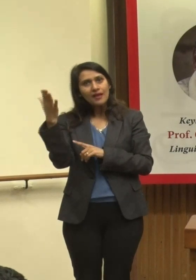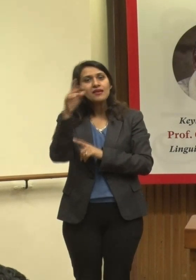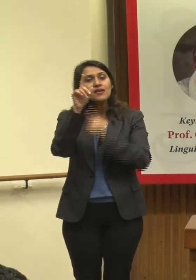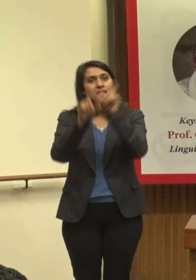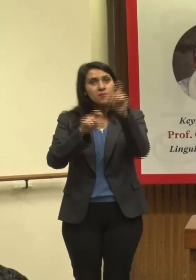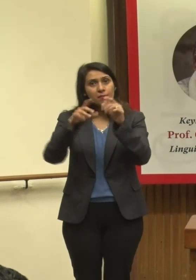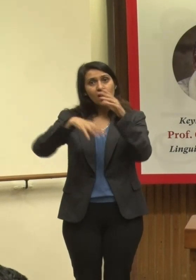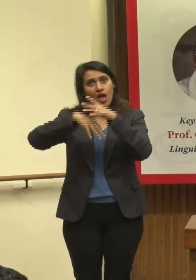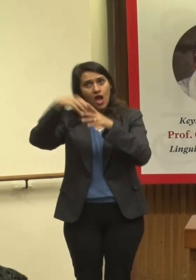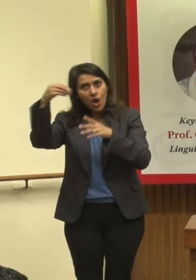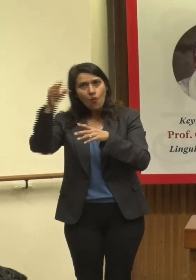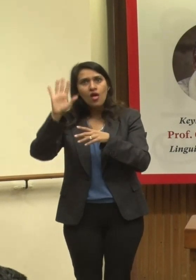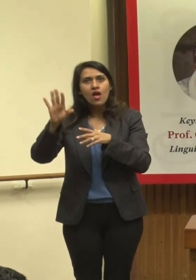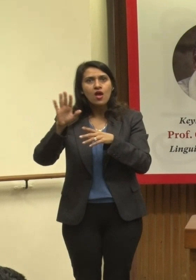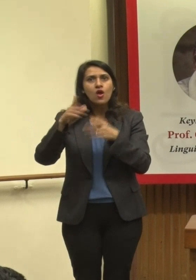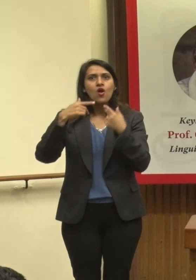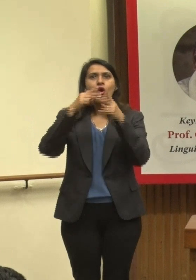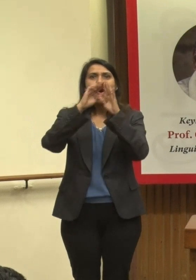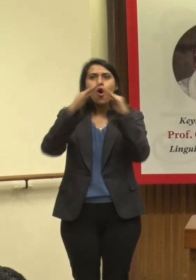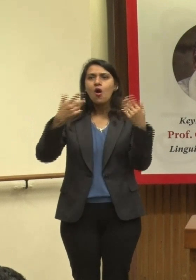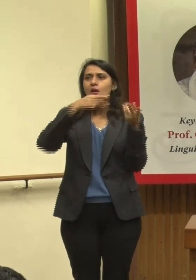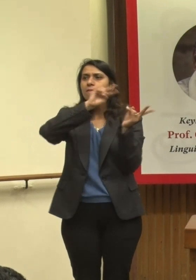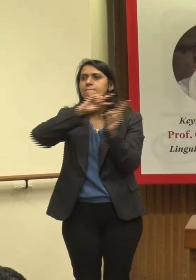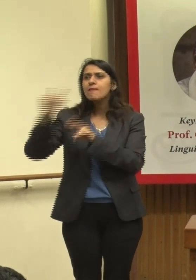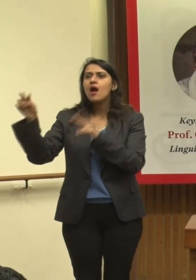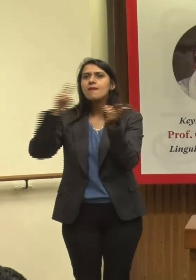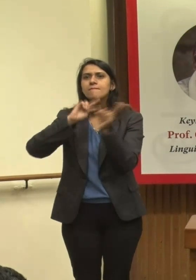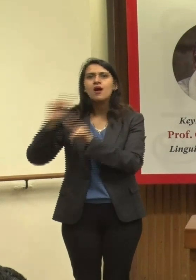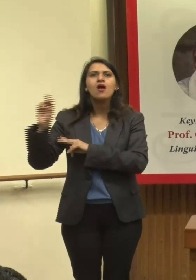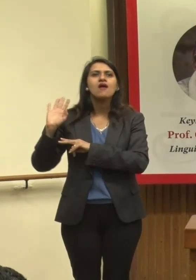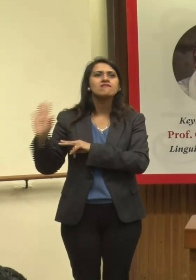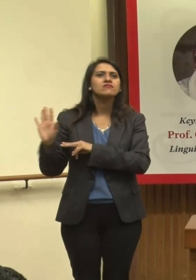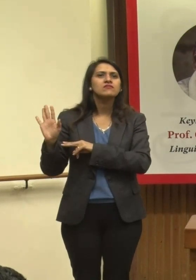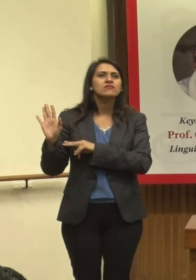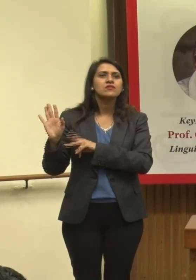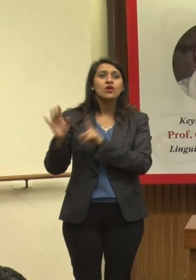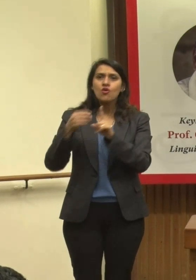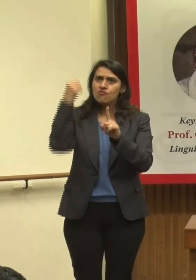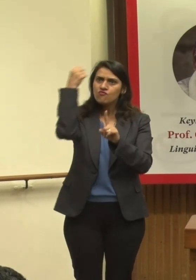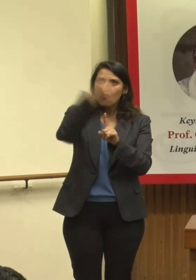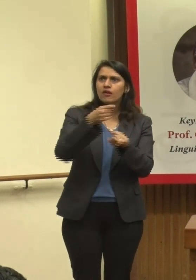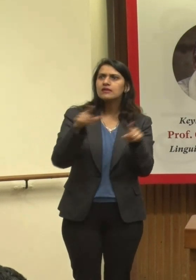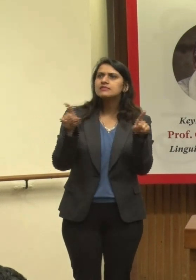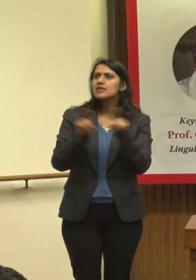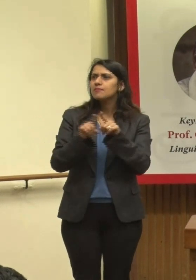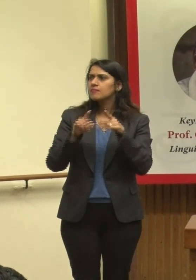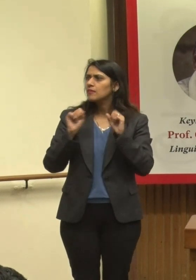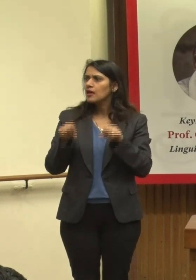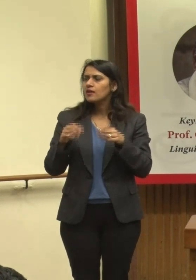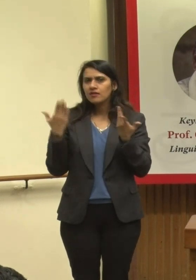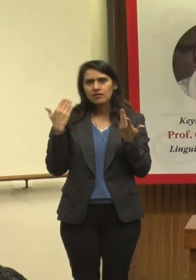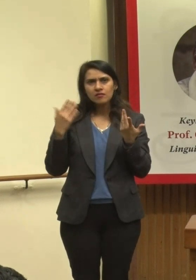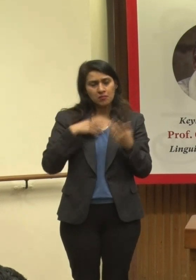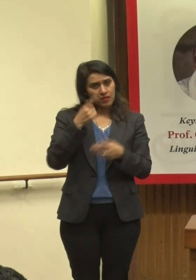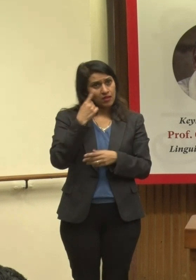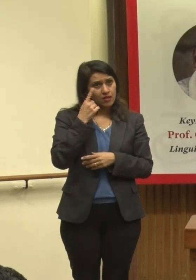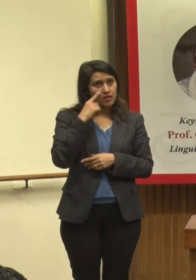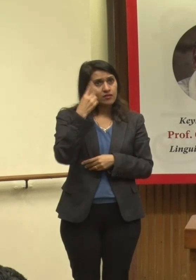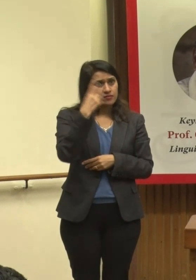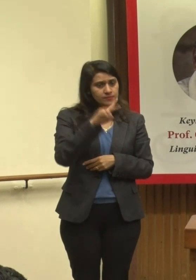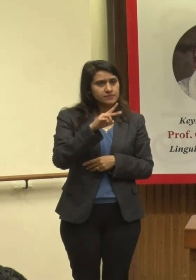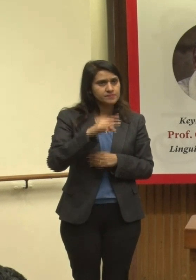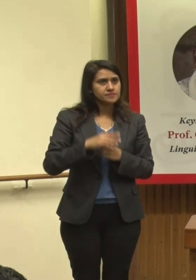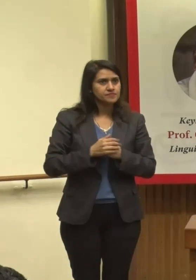were going back home. It was imposed on them also. I remember seeing a scene